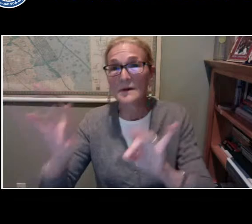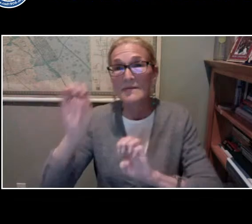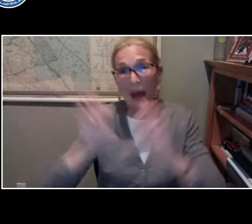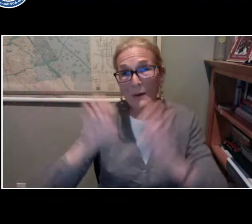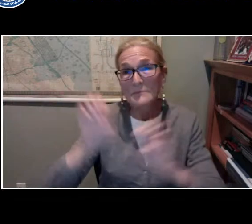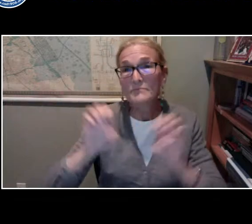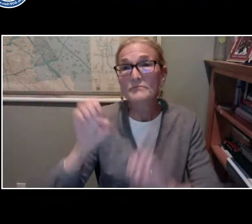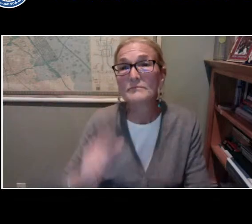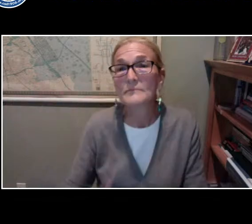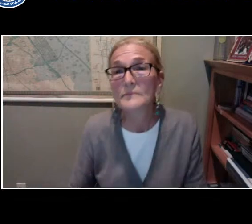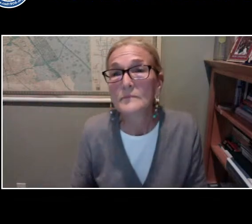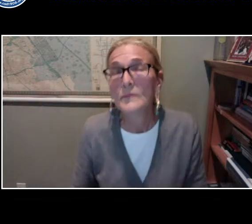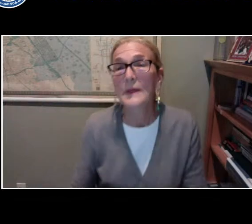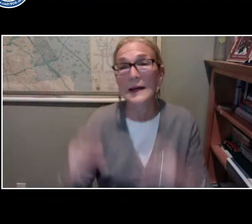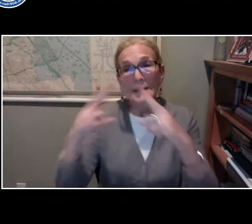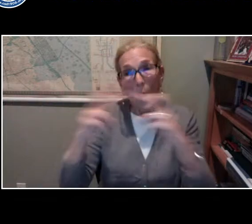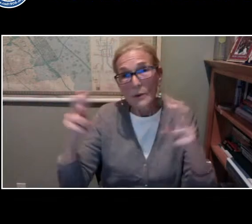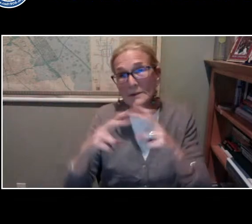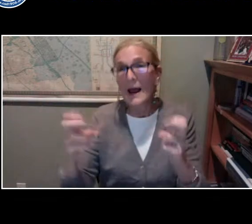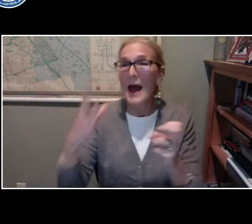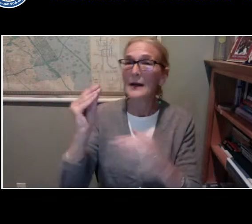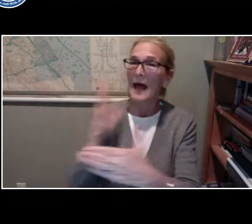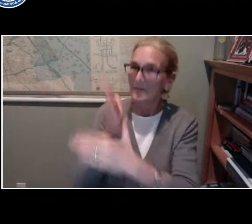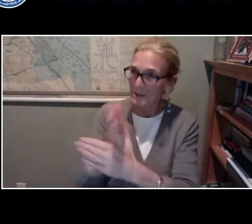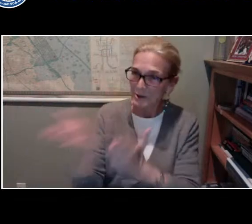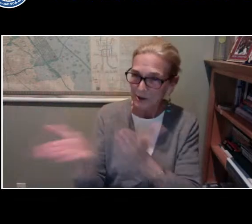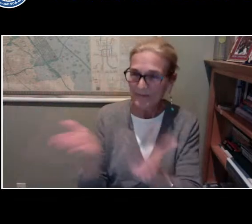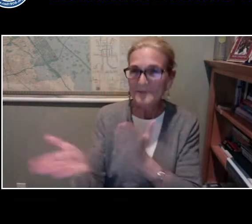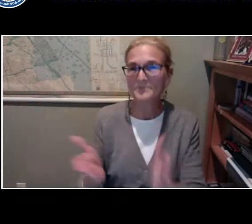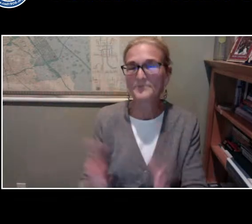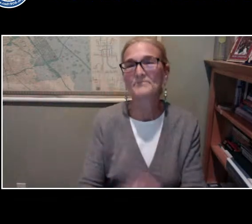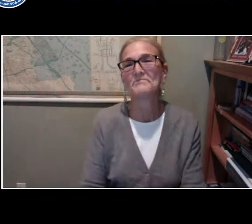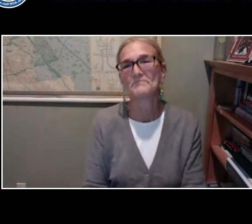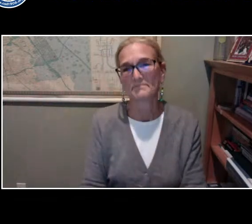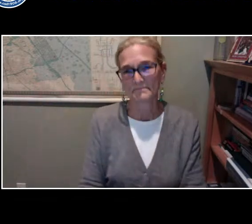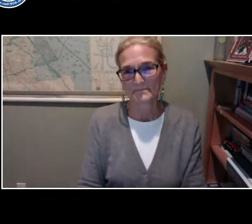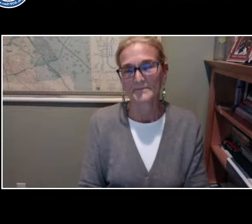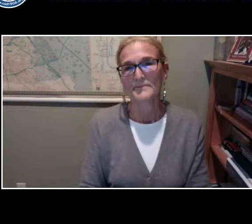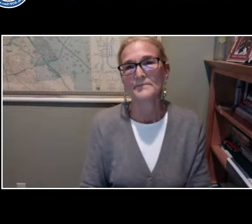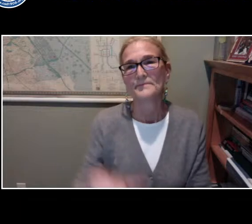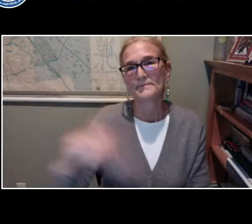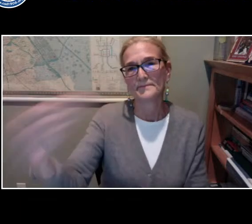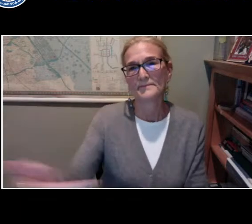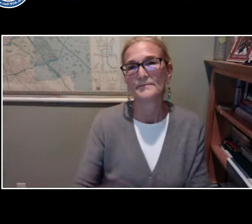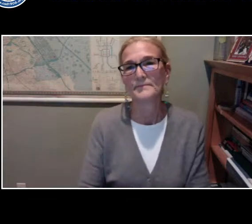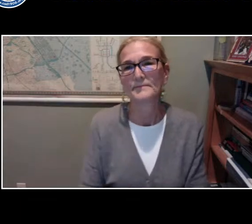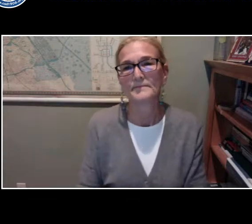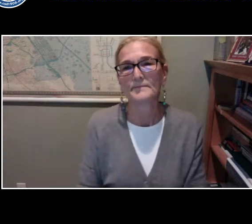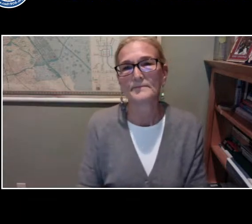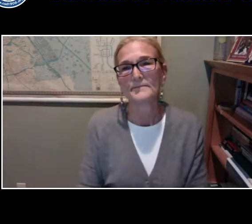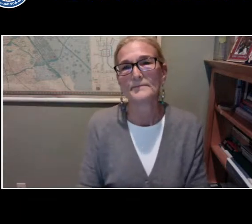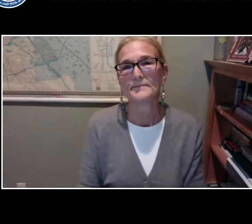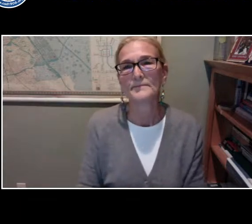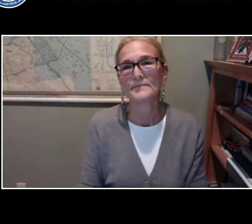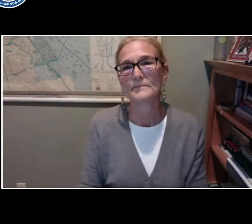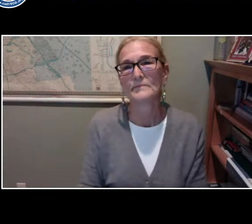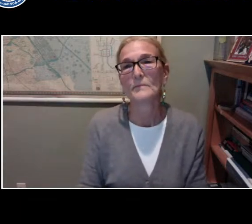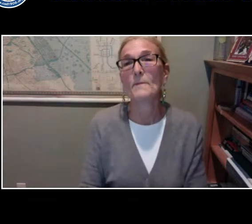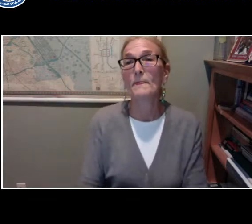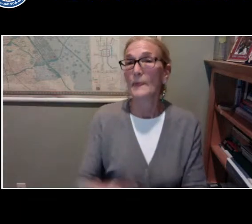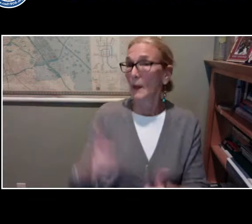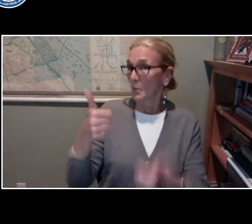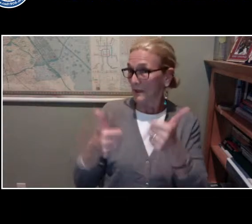and parenthetically, including audiological, medical, and language acquisition evaluations, diagnosis,